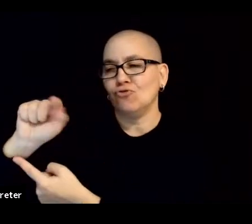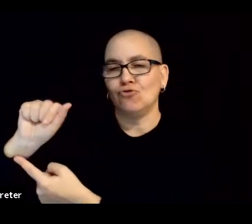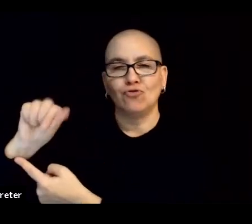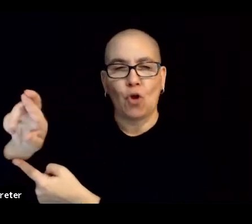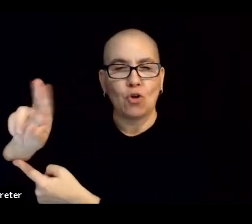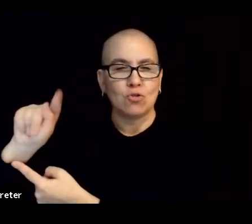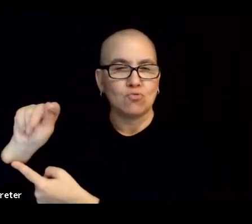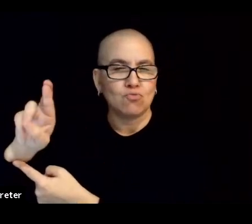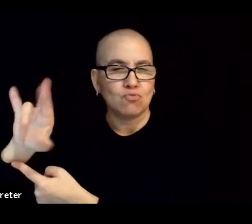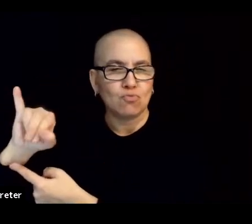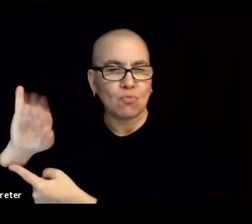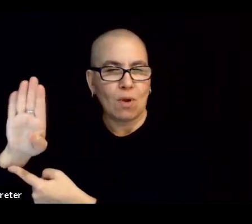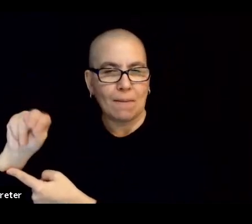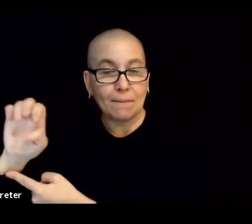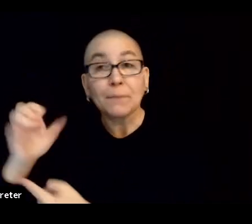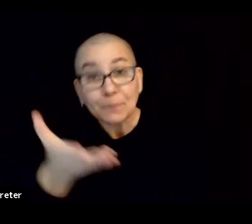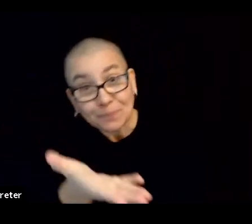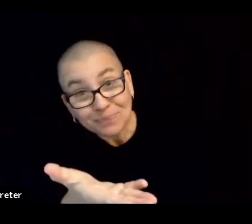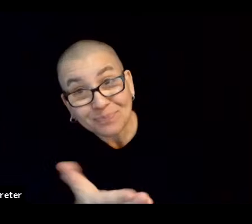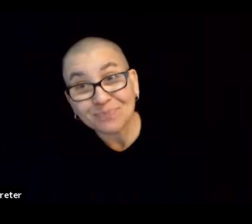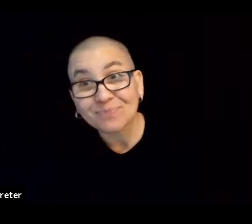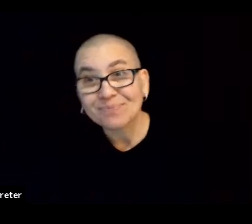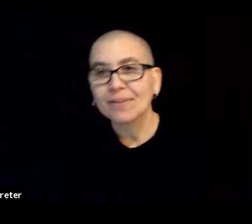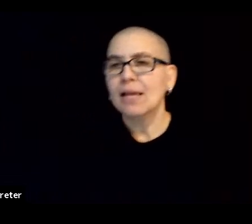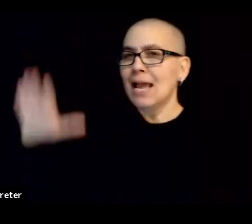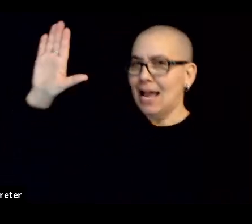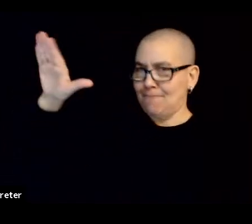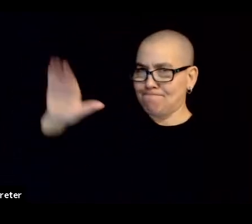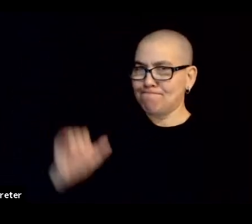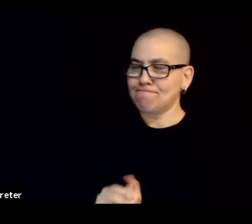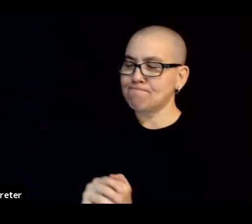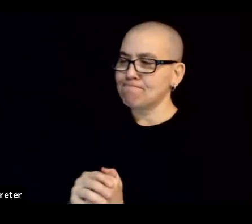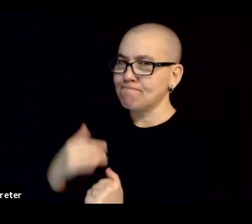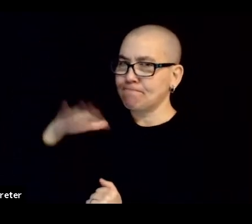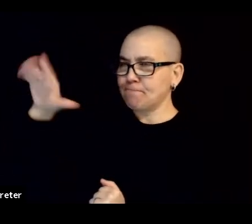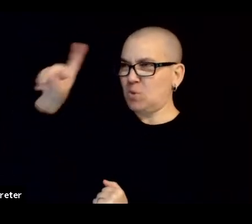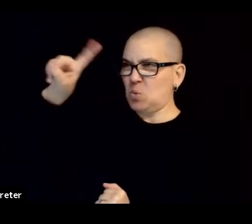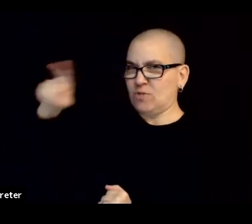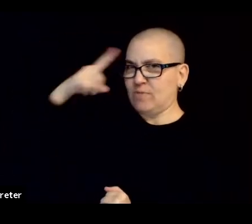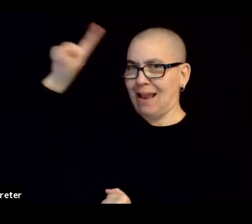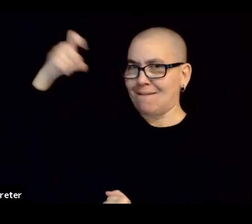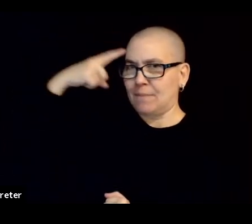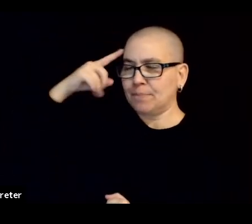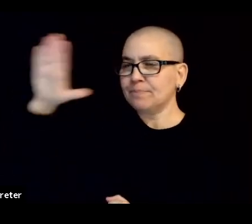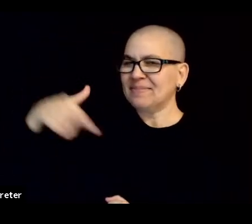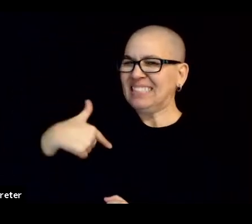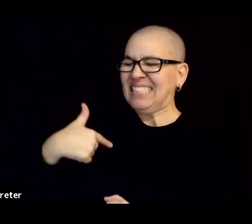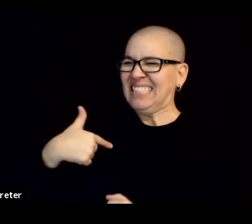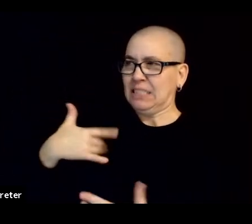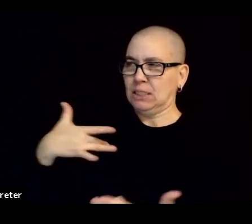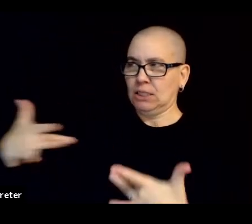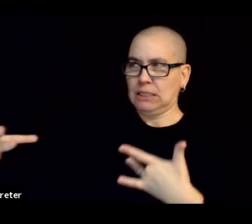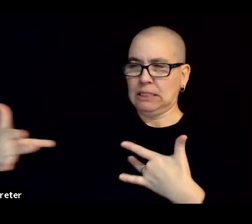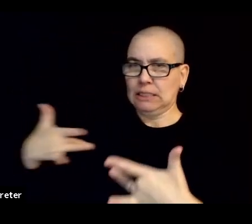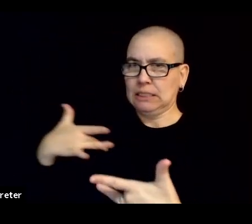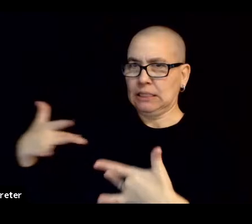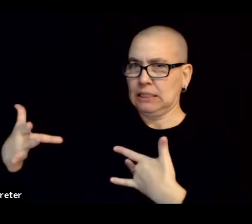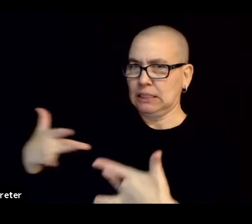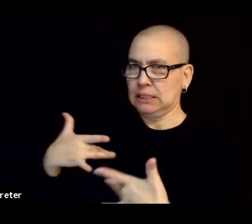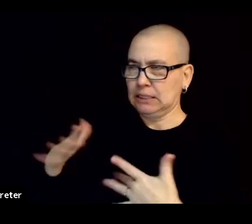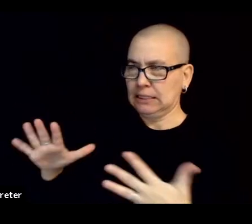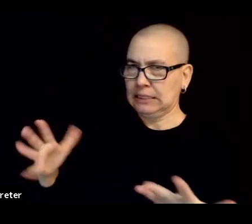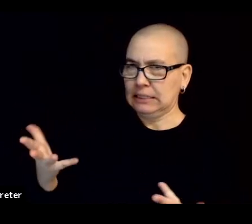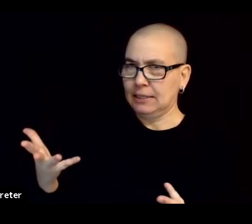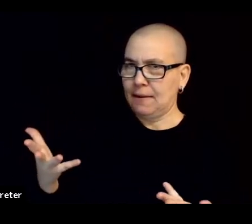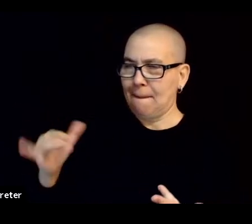Governor, my first question is any concern about this having a backlash effect? If people jump to the website, they can't get